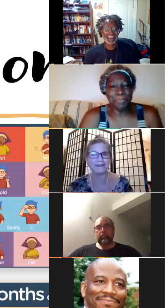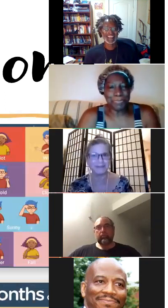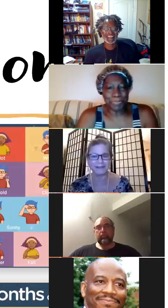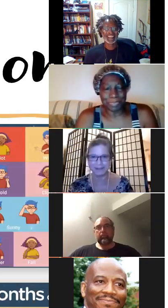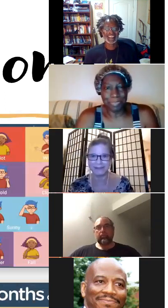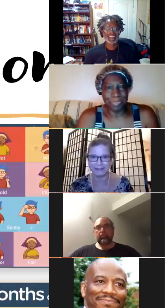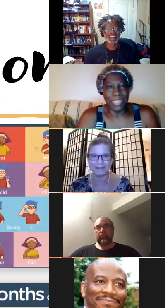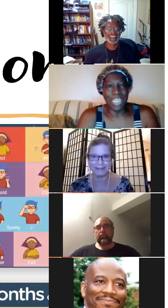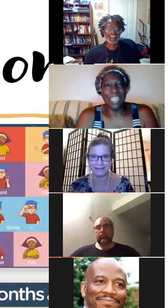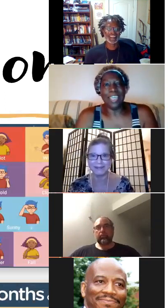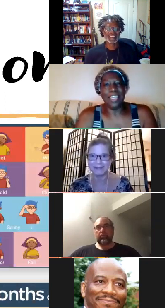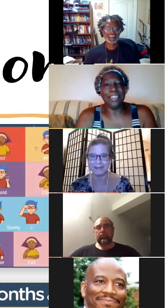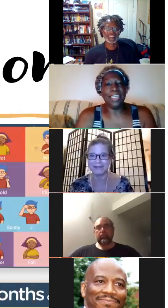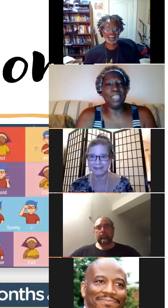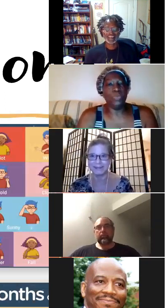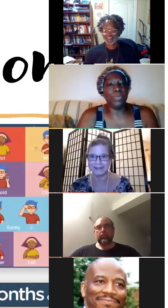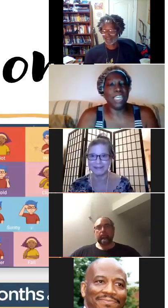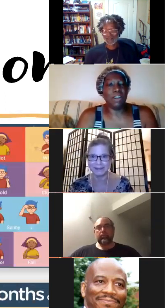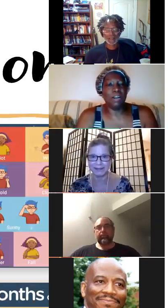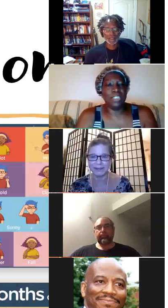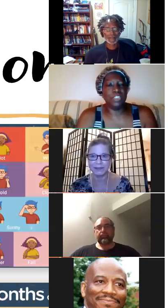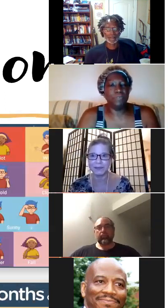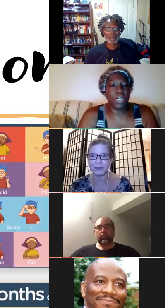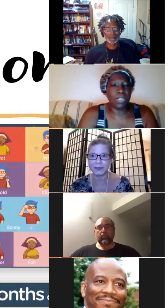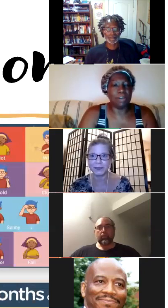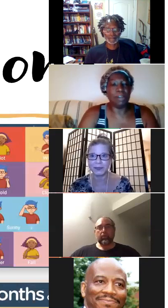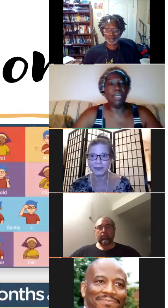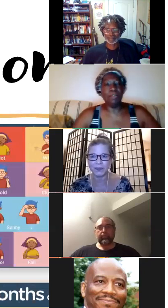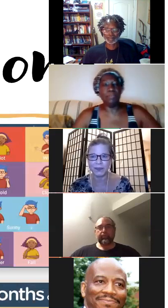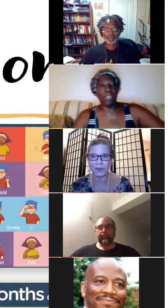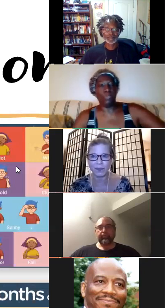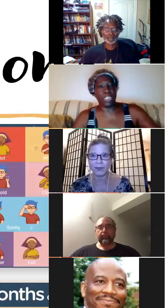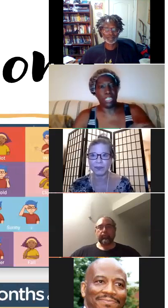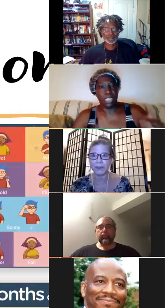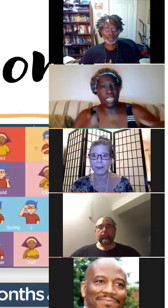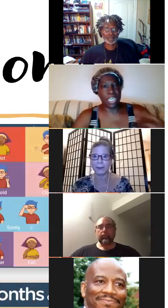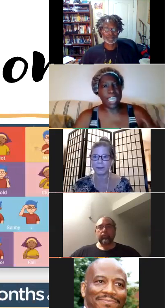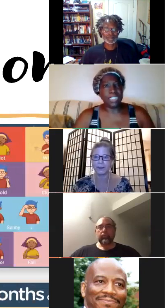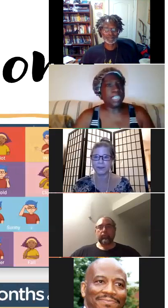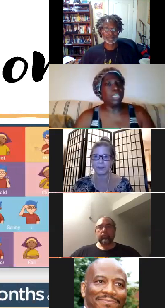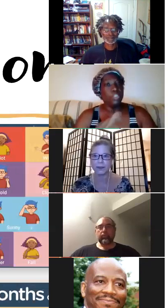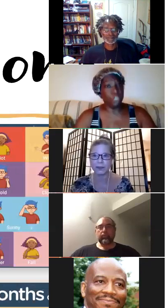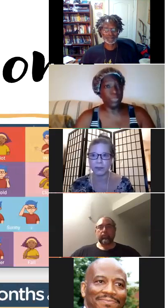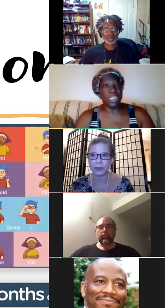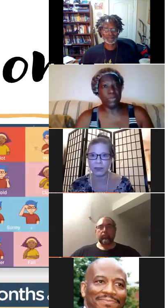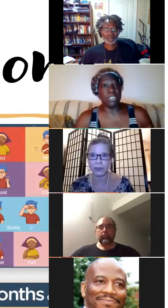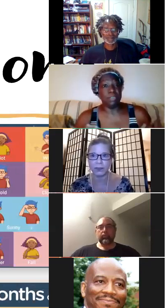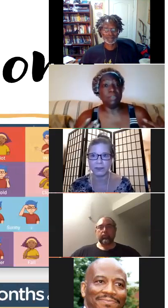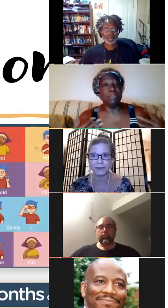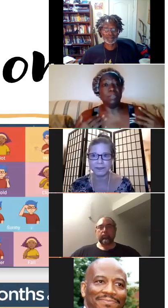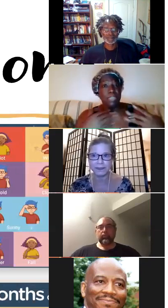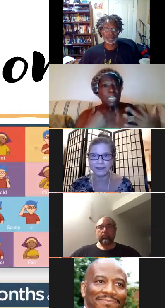Okay. And then we are on to fall or autumn, which in A.S.L. they usually